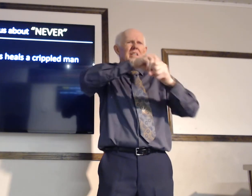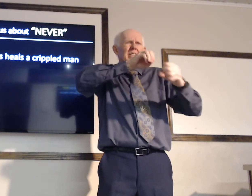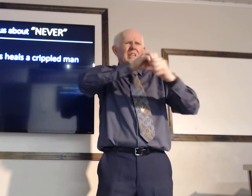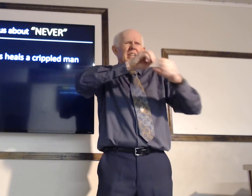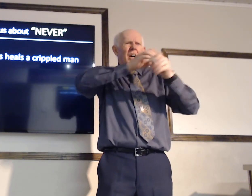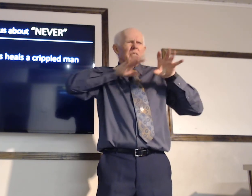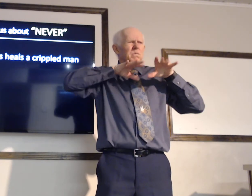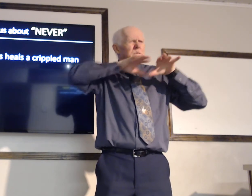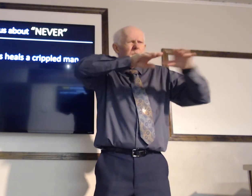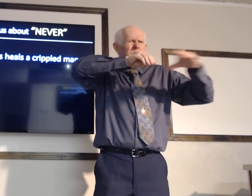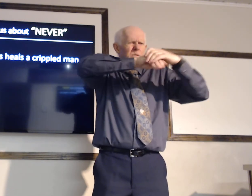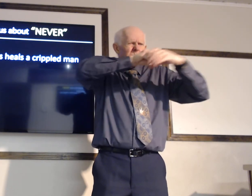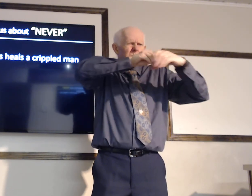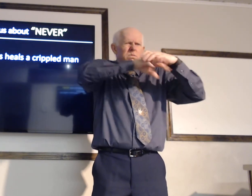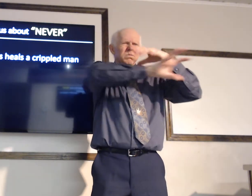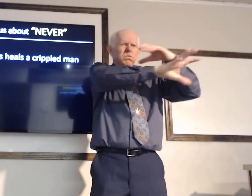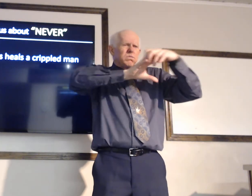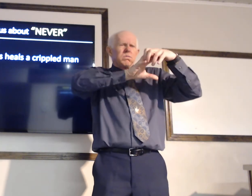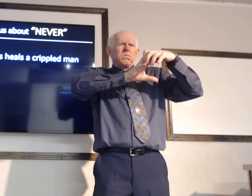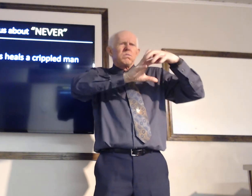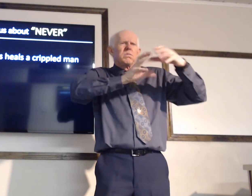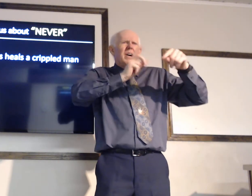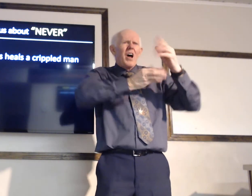But it was full, and it was crowded inside, and they couldn't get in.